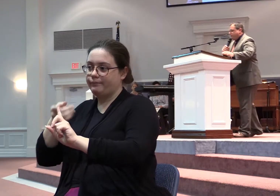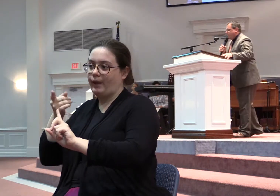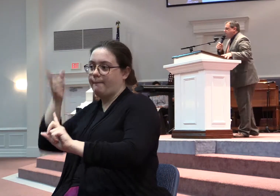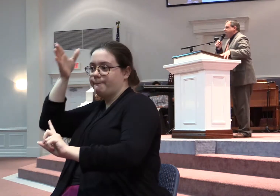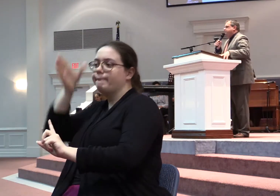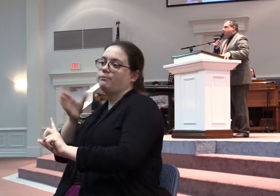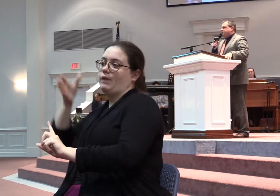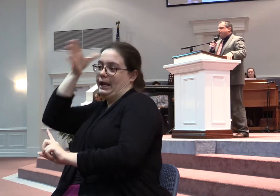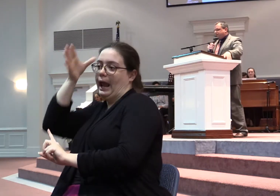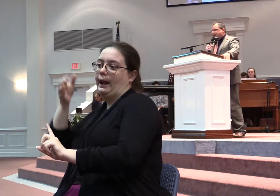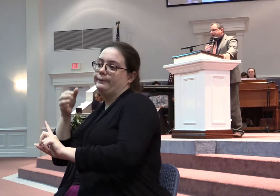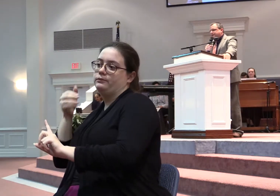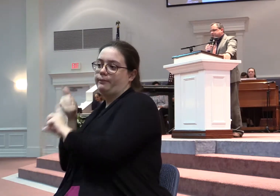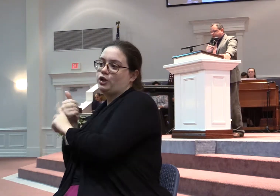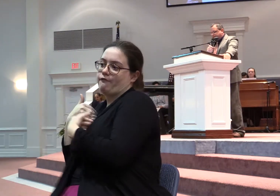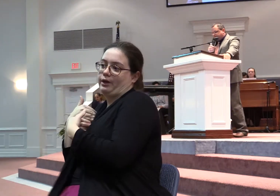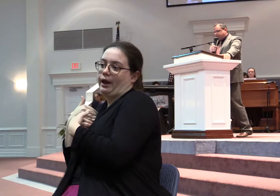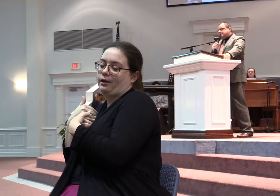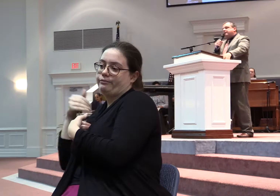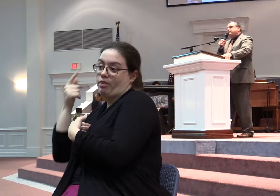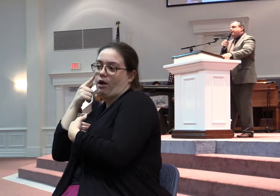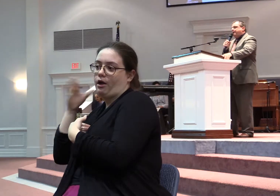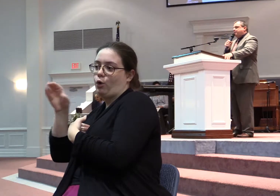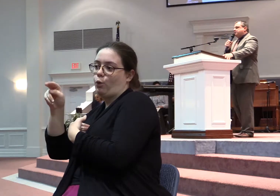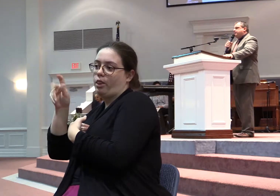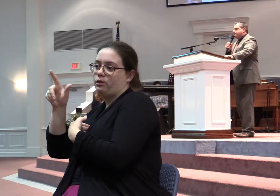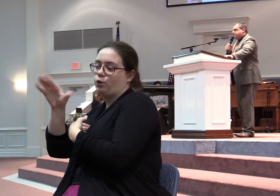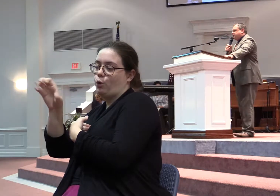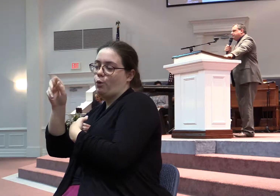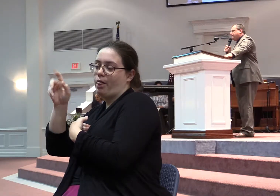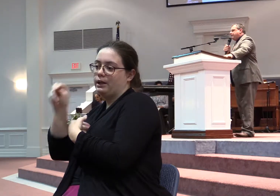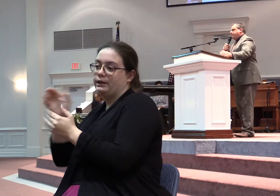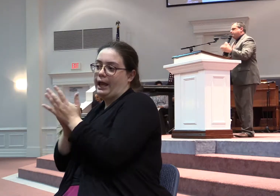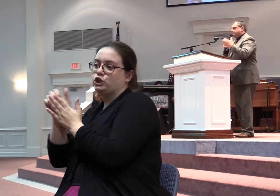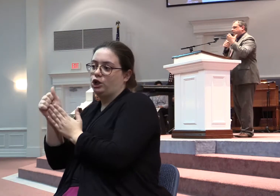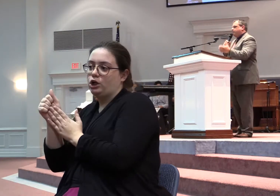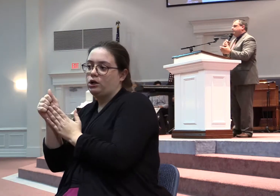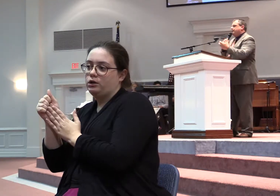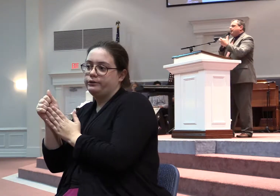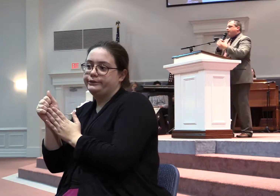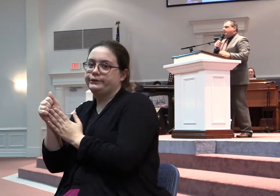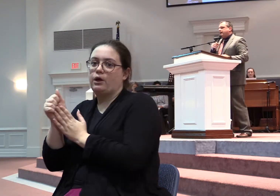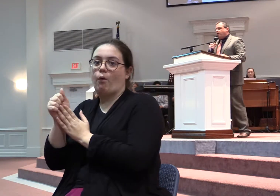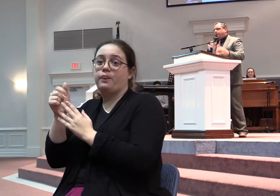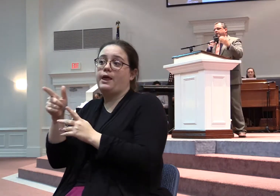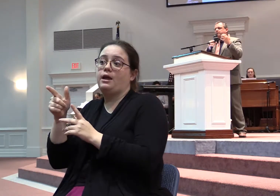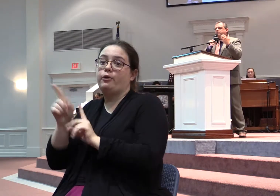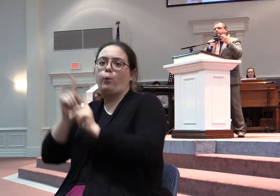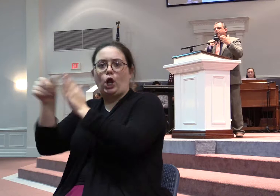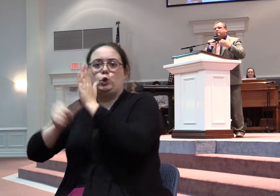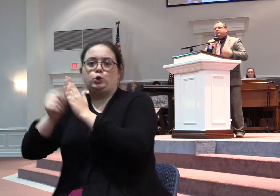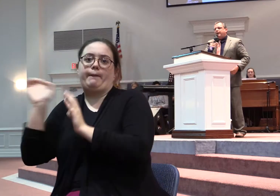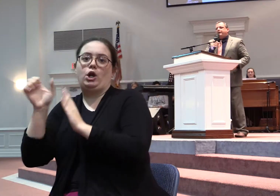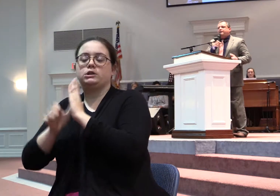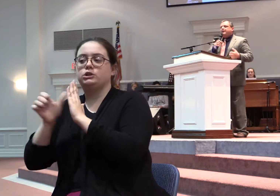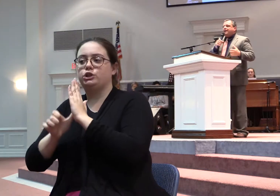So they rushed me into surgery on Friday. That was a Thursday. On Friday, they rushed me into surgery. They removed the part of my colon. They removed a